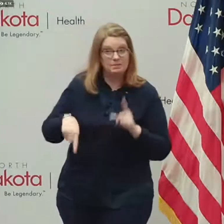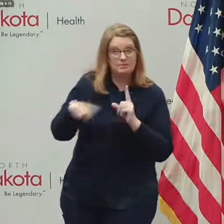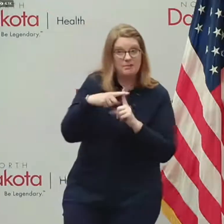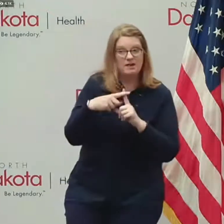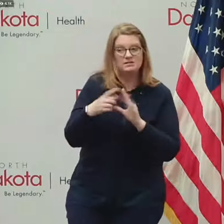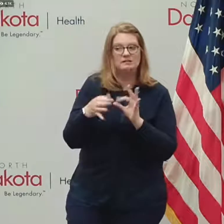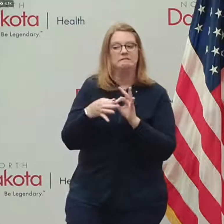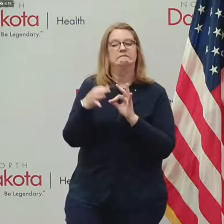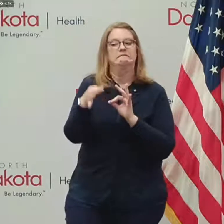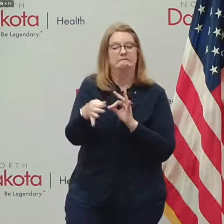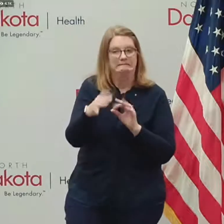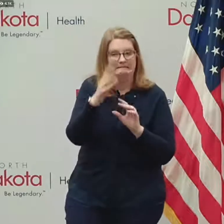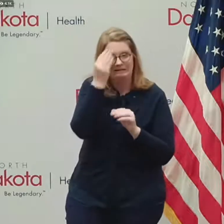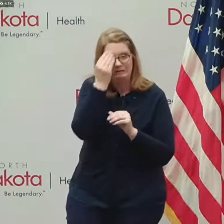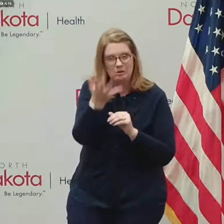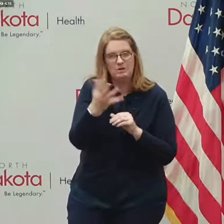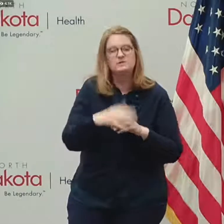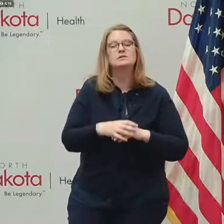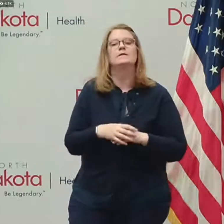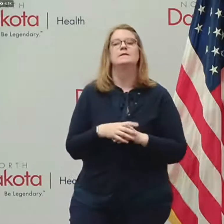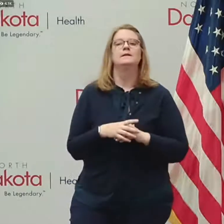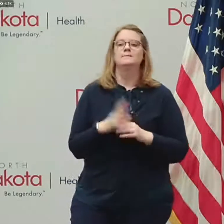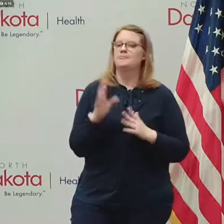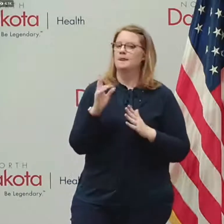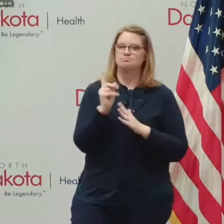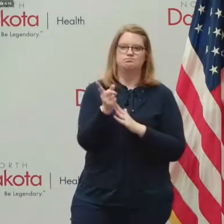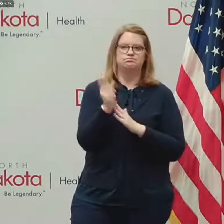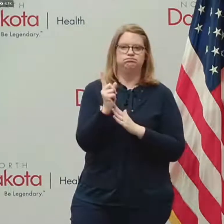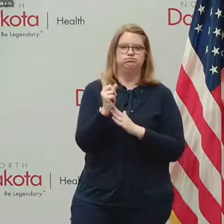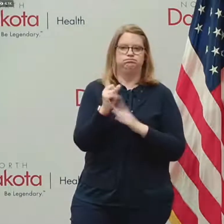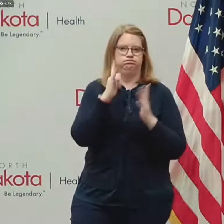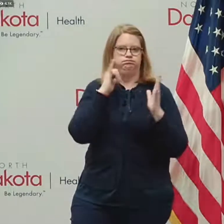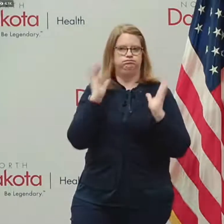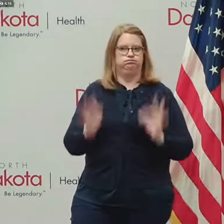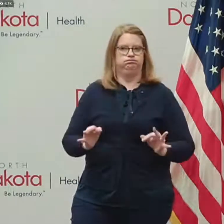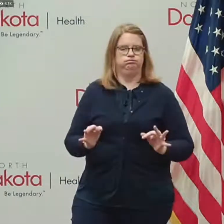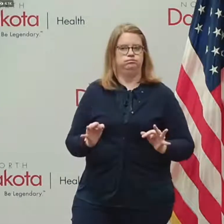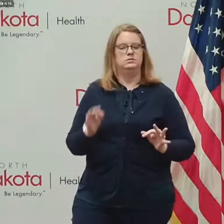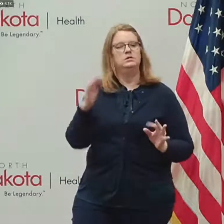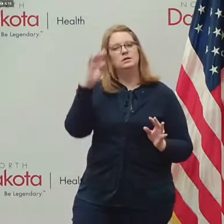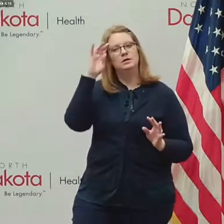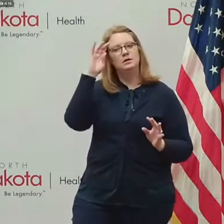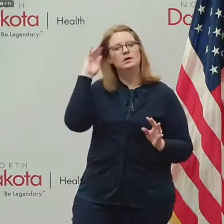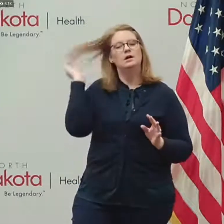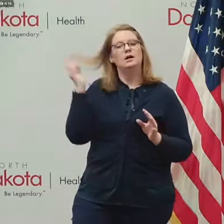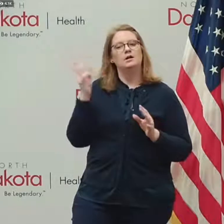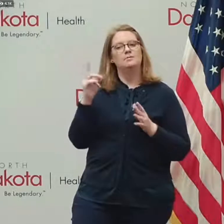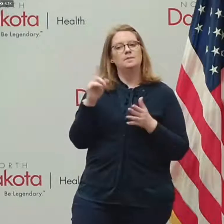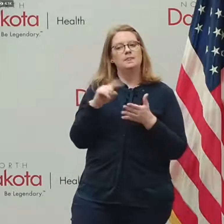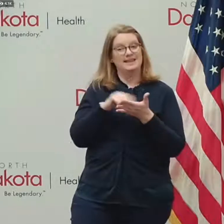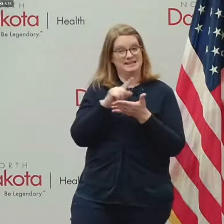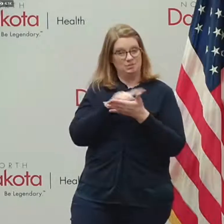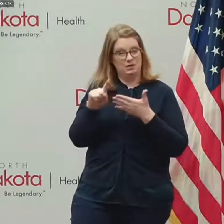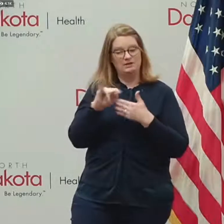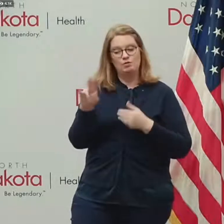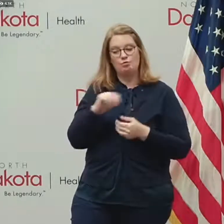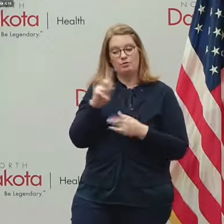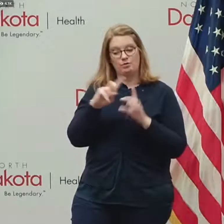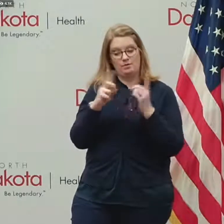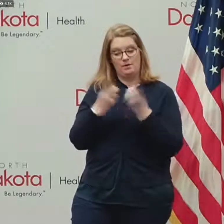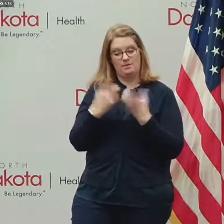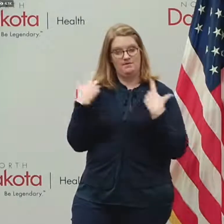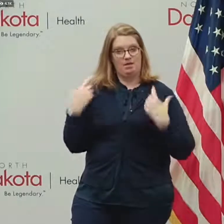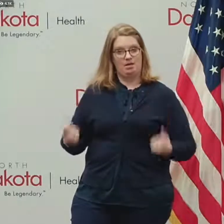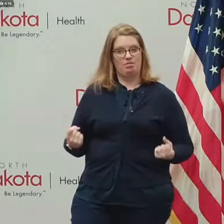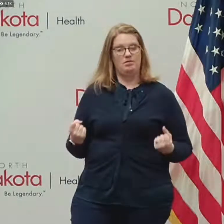Thanks to decisive action and quick action this week by a number of people, the North Dakota Department of